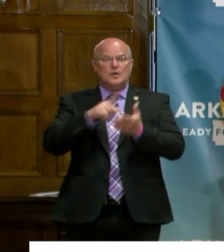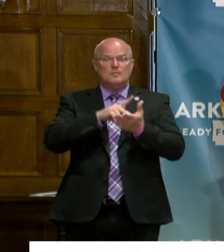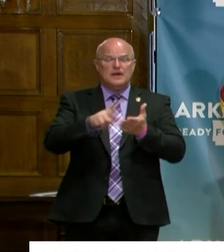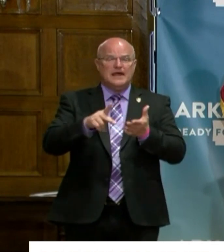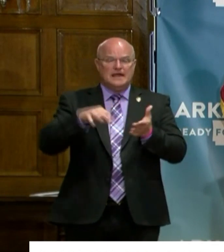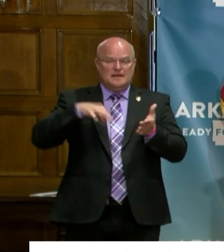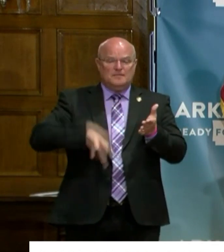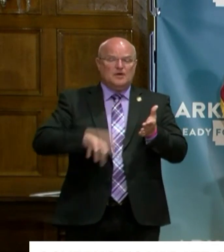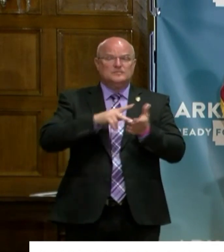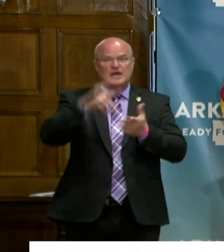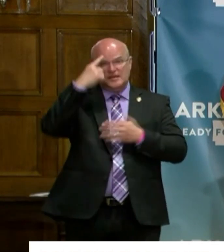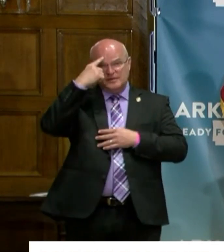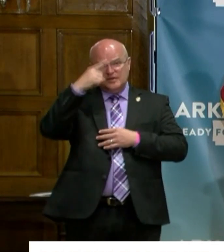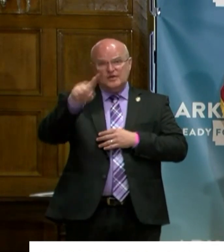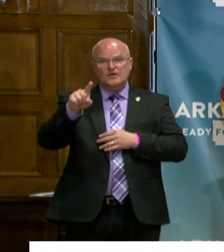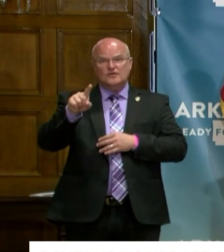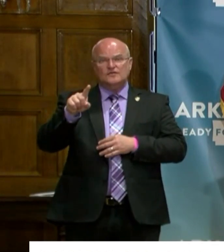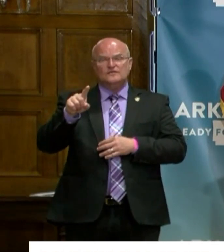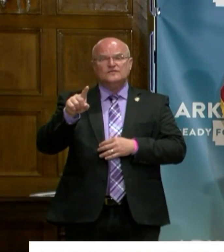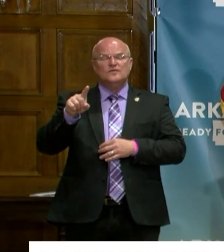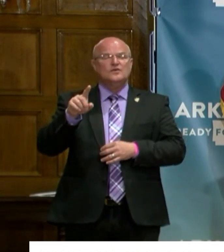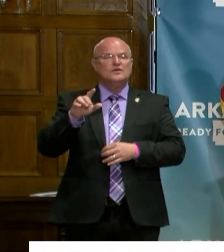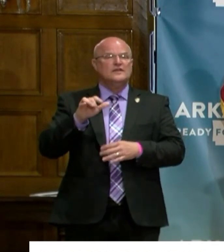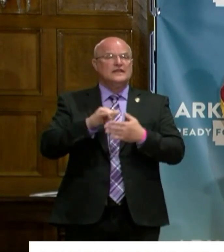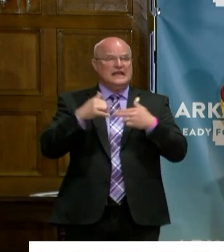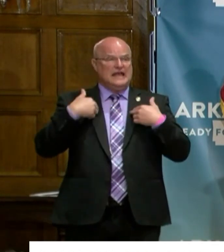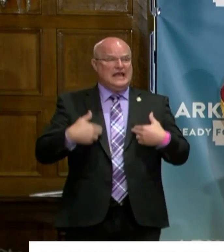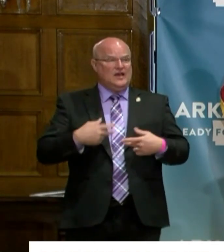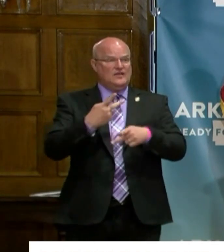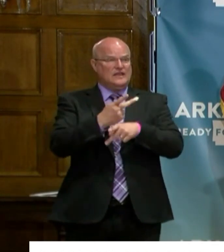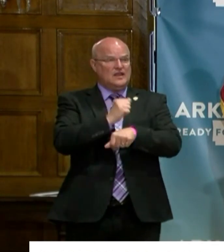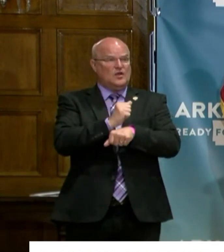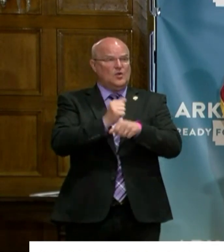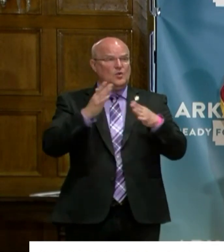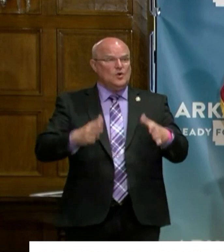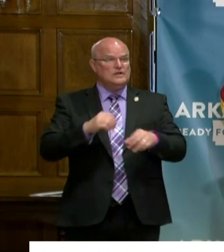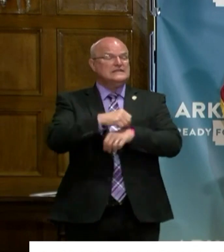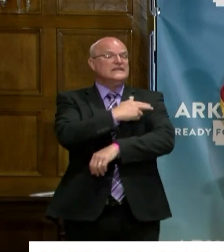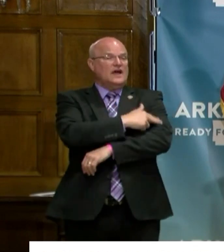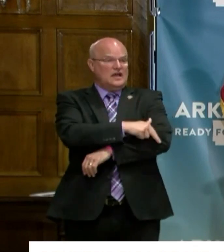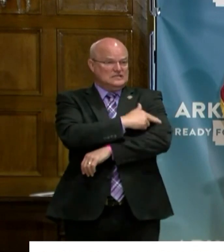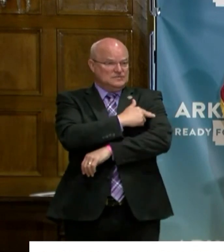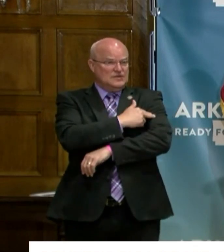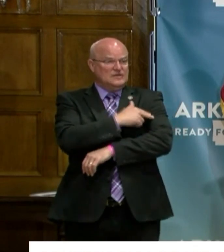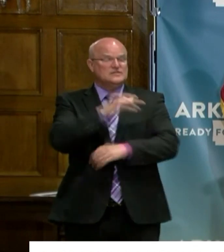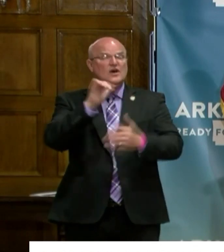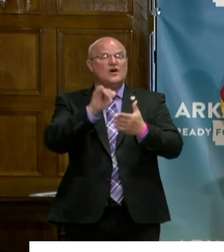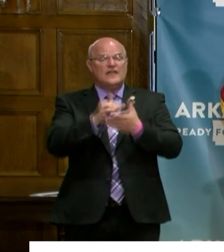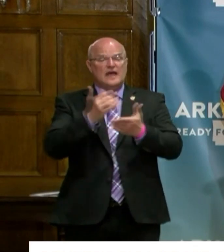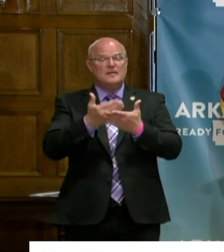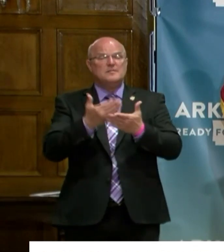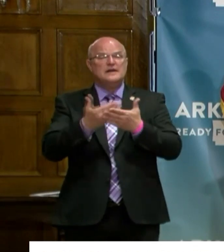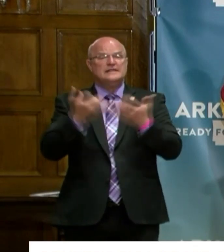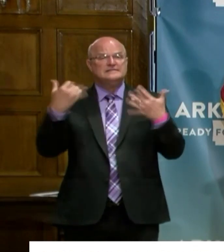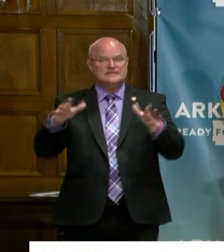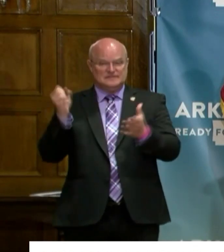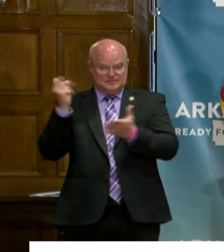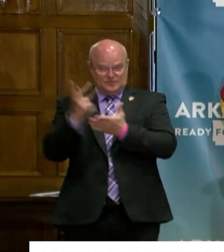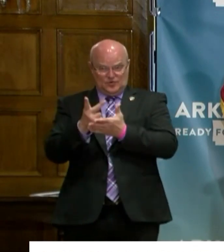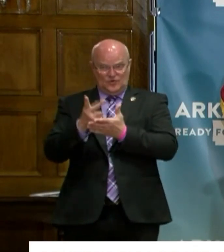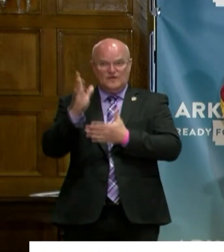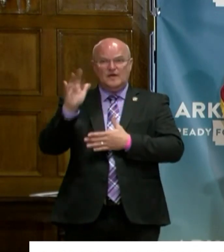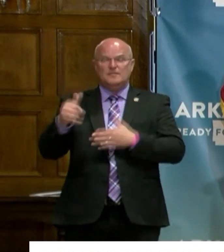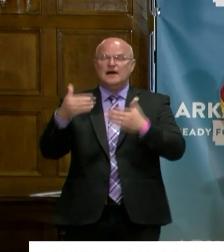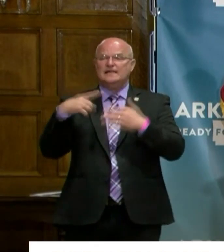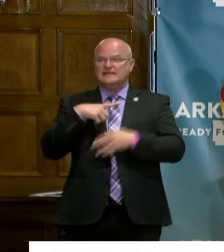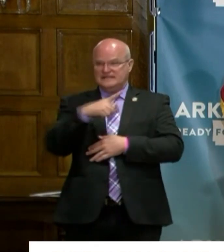pay bonus payments for the healthcare workers in the hospitals. So that funding has been approved now by